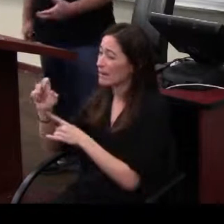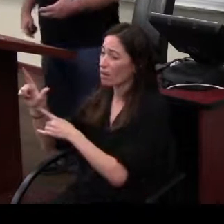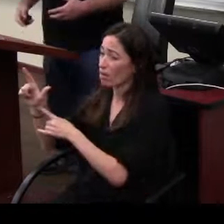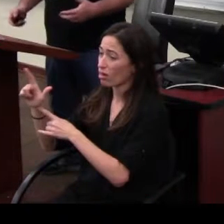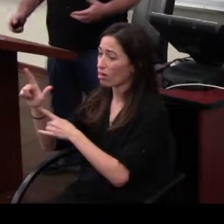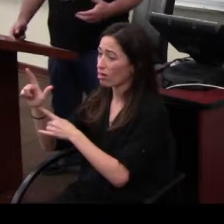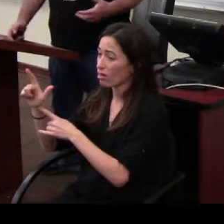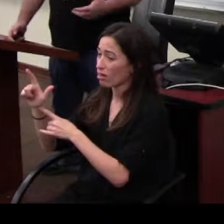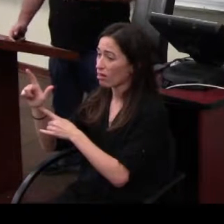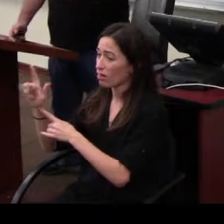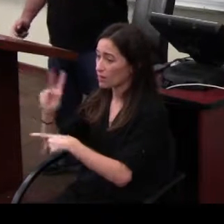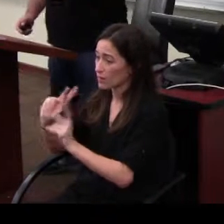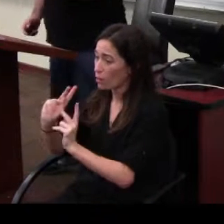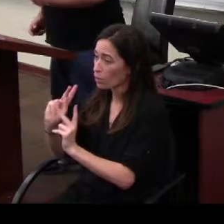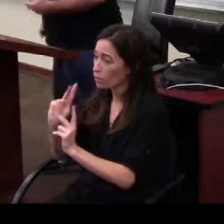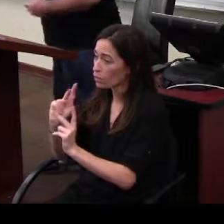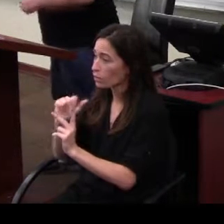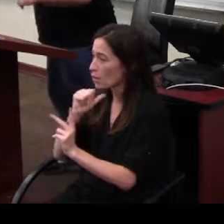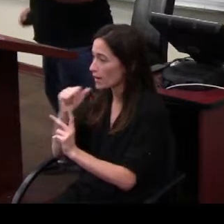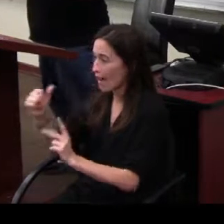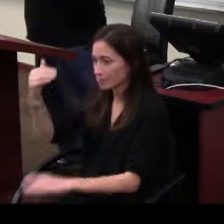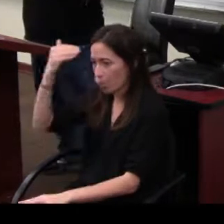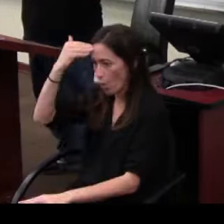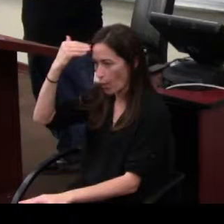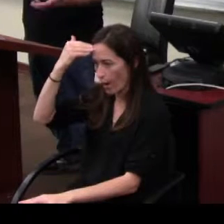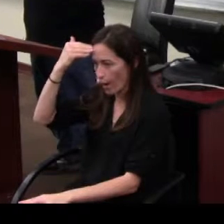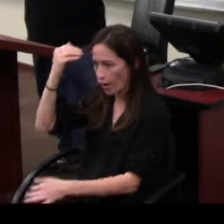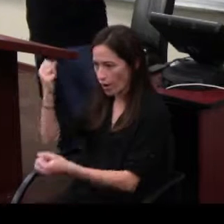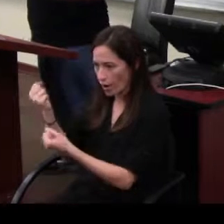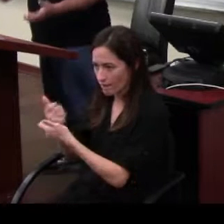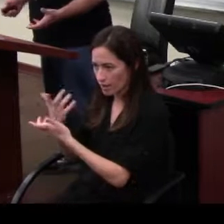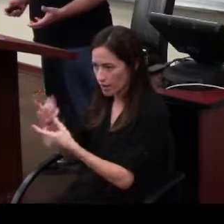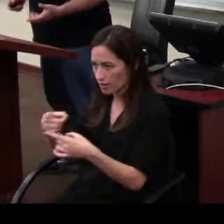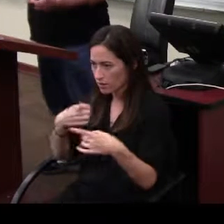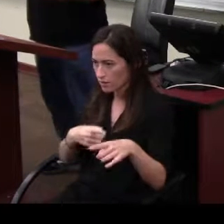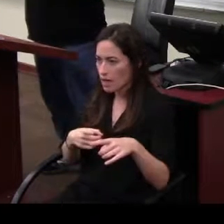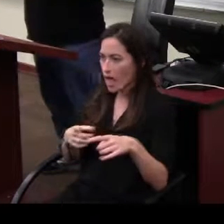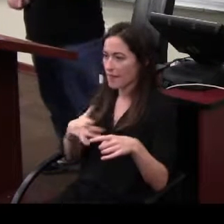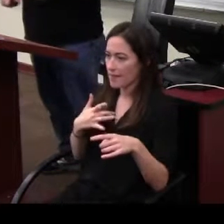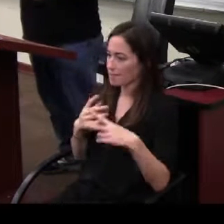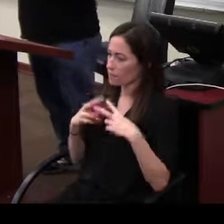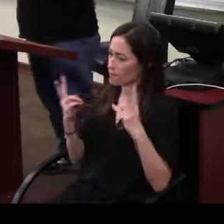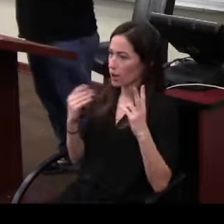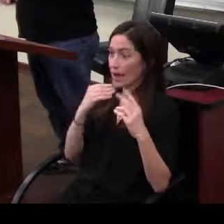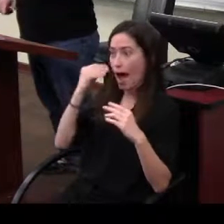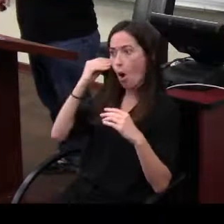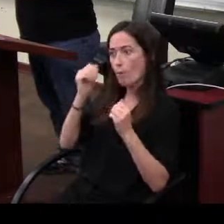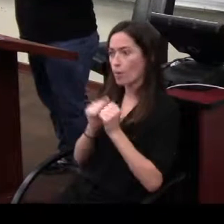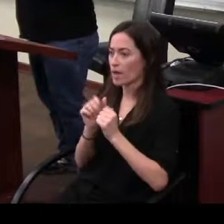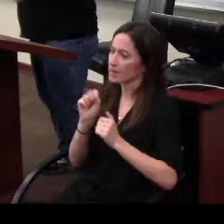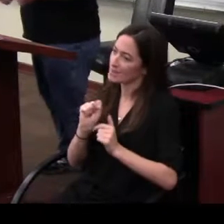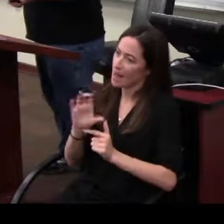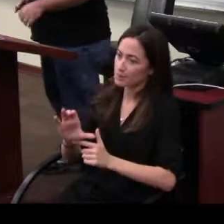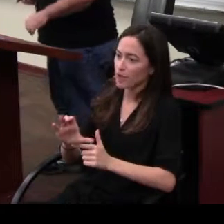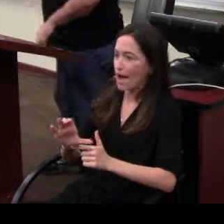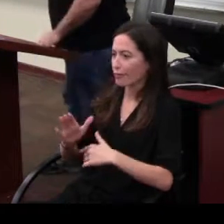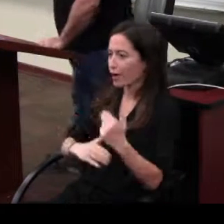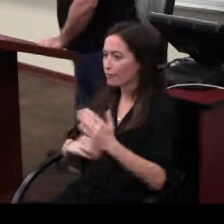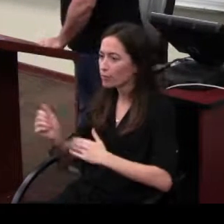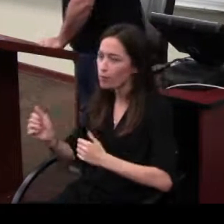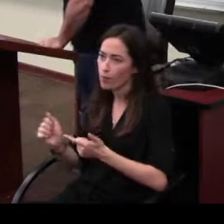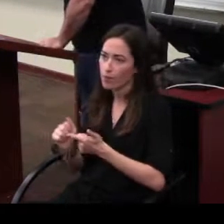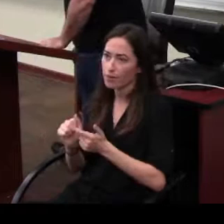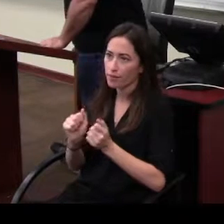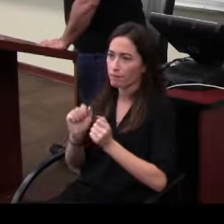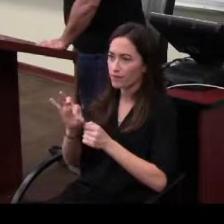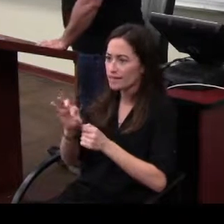aren't necessarily aware of all the things that are going on, and they're very at home in things like Snapchat and Facebook and stuff like